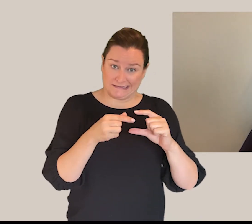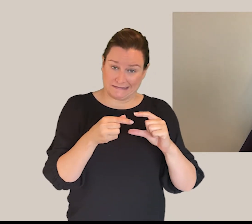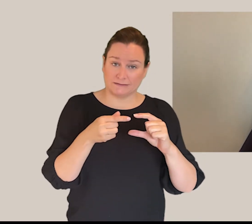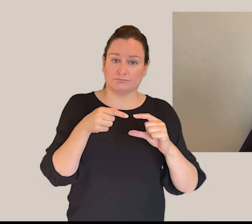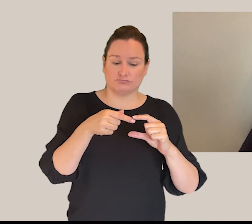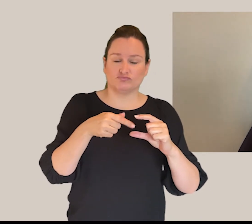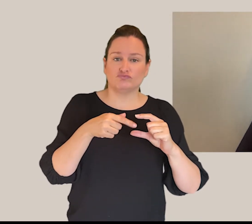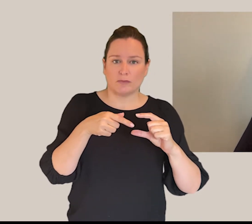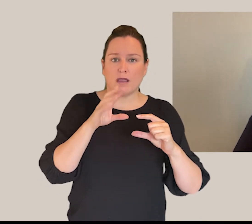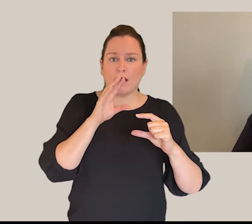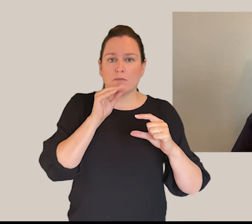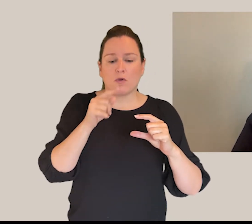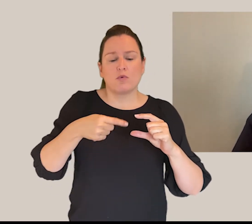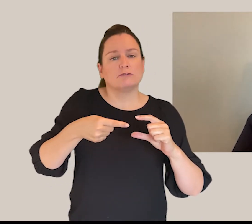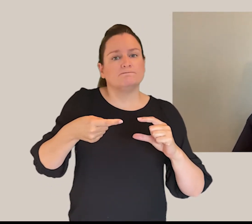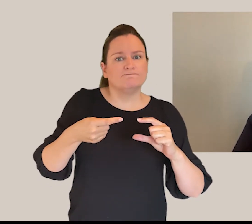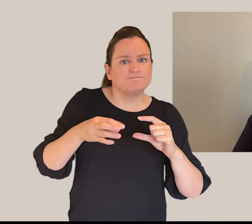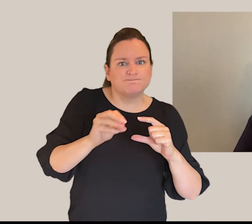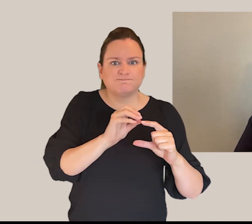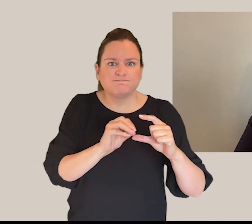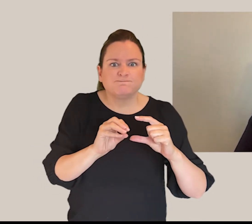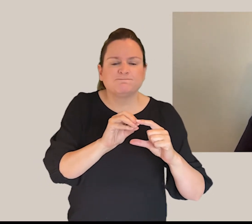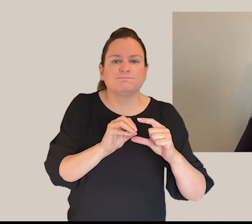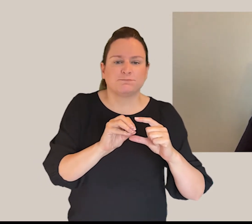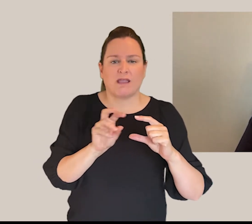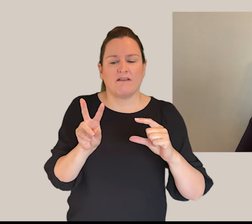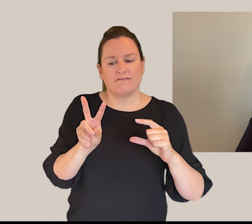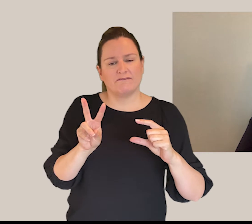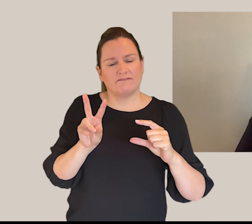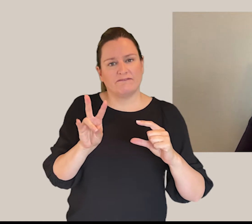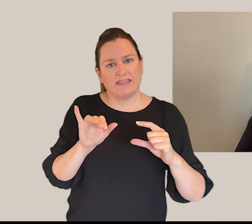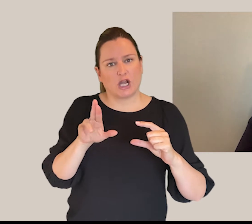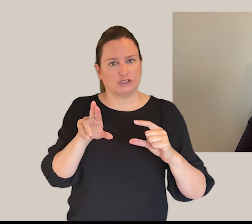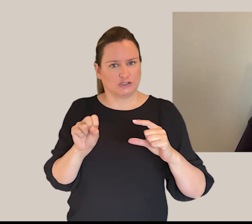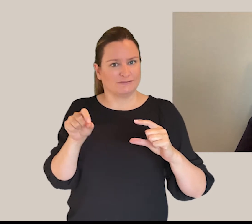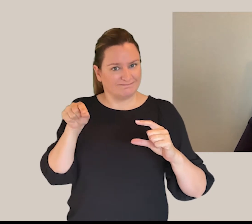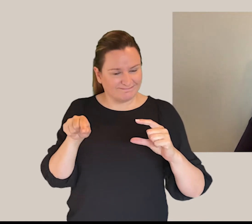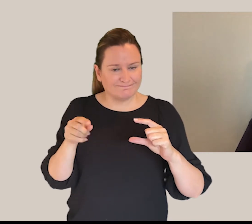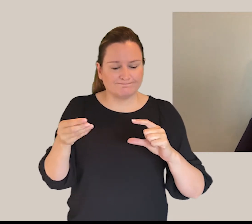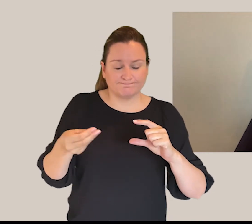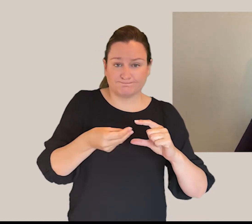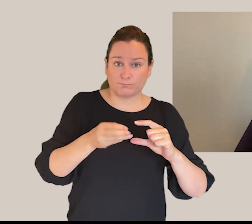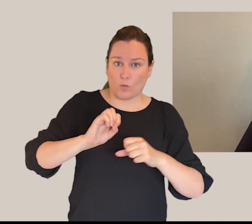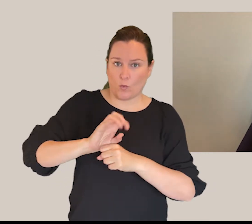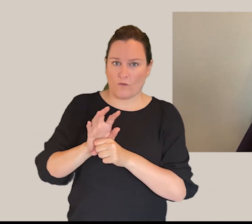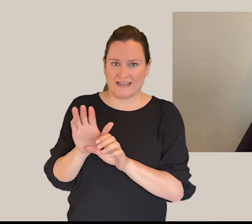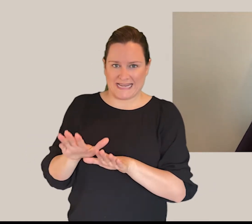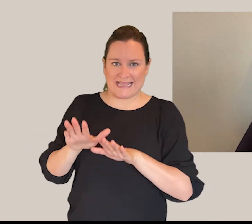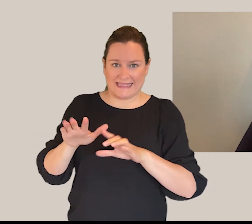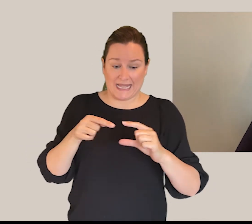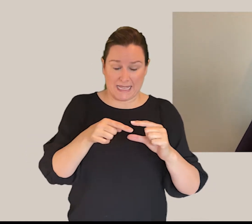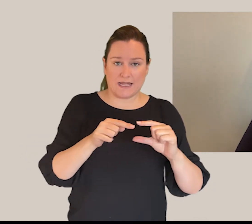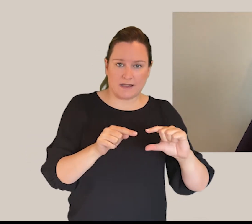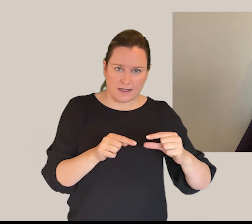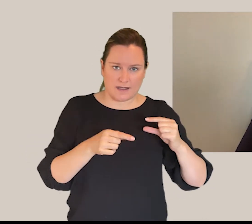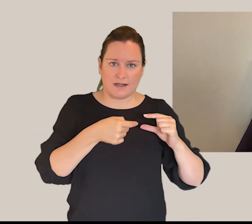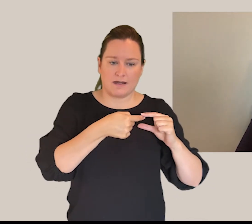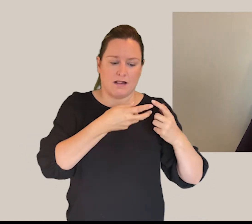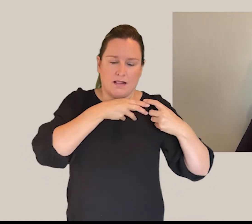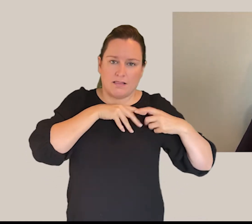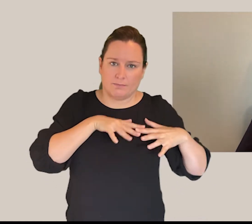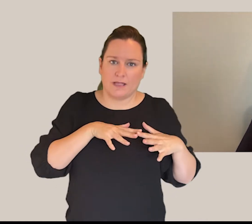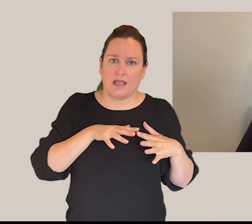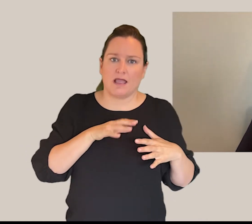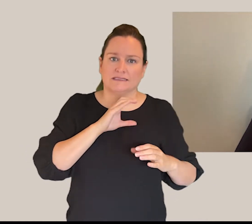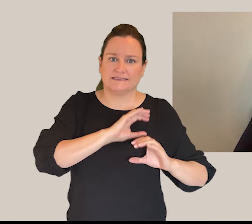commonly adenovirus, as a messenger to deliver information about a COVID-19 viral protein to cells